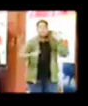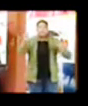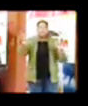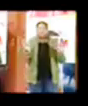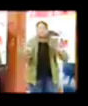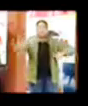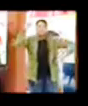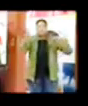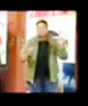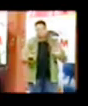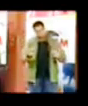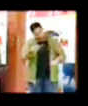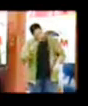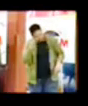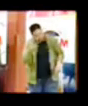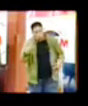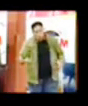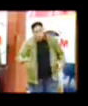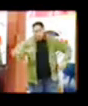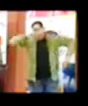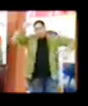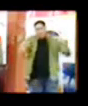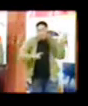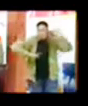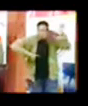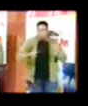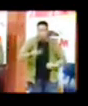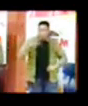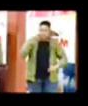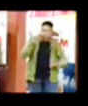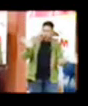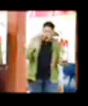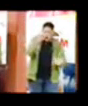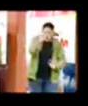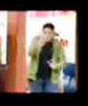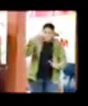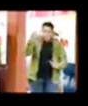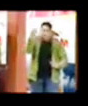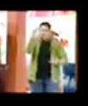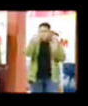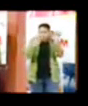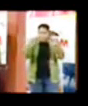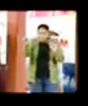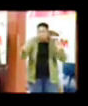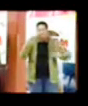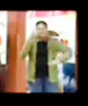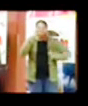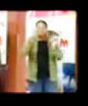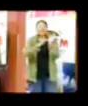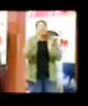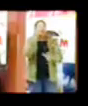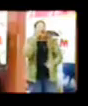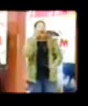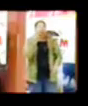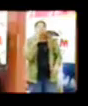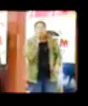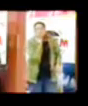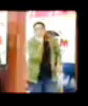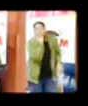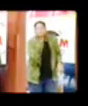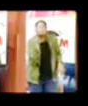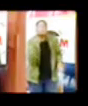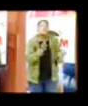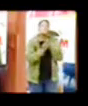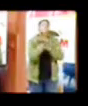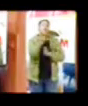detected. So there's lots of lightning that's occurring within the system, and we see that the central part where the eye is located is one of the